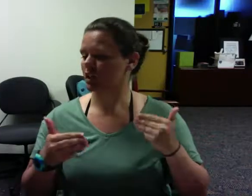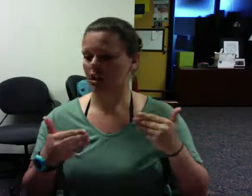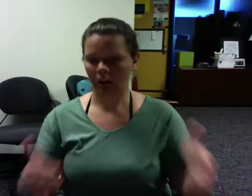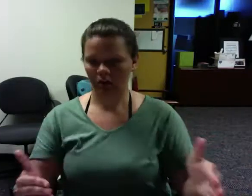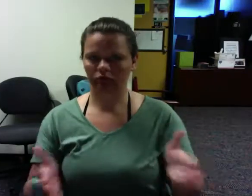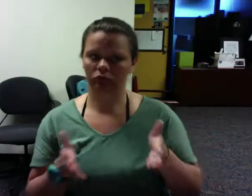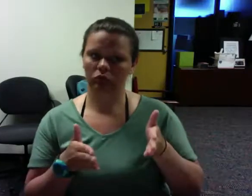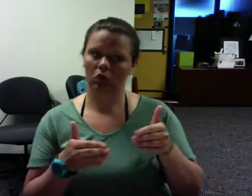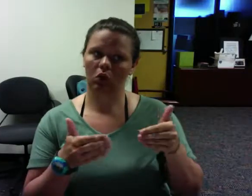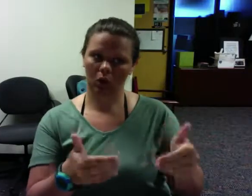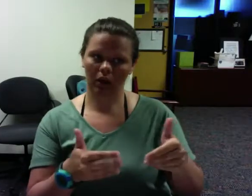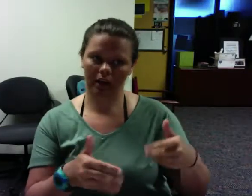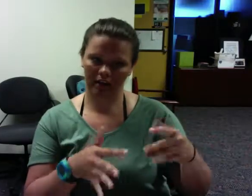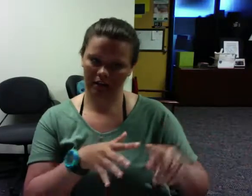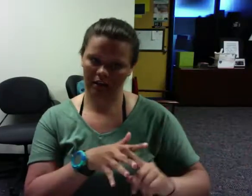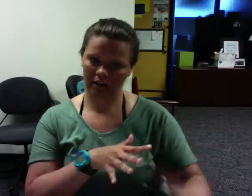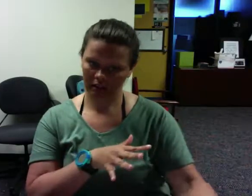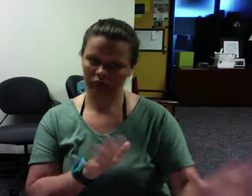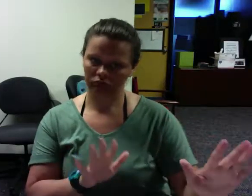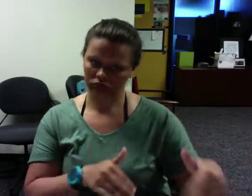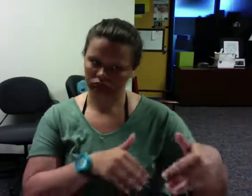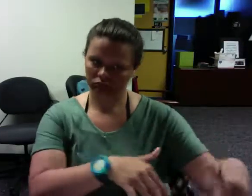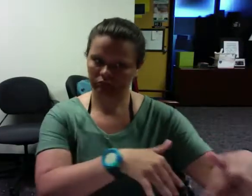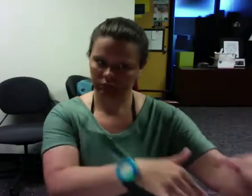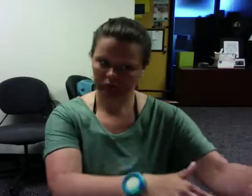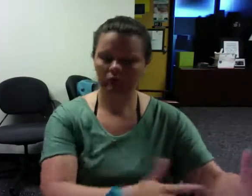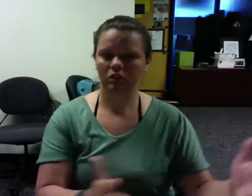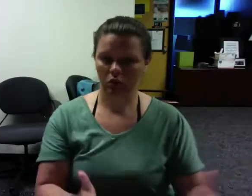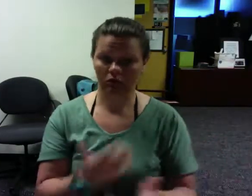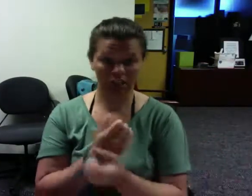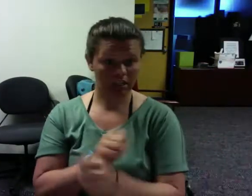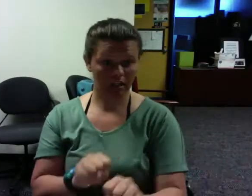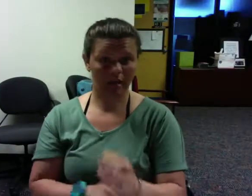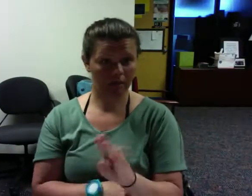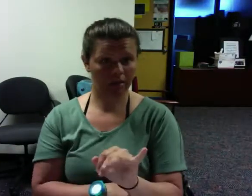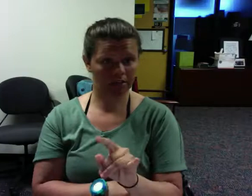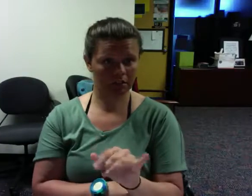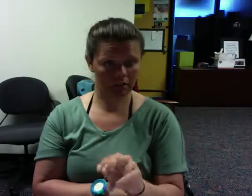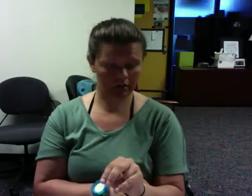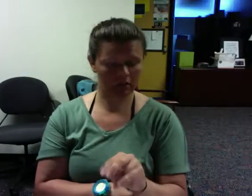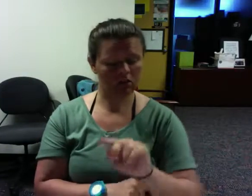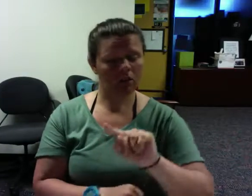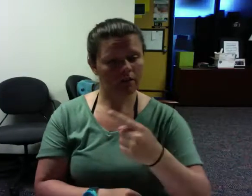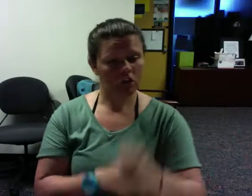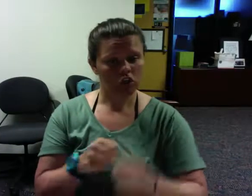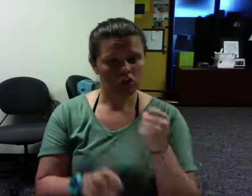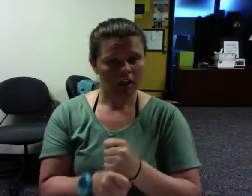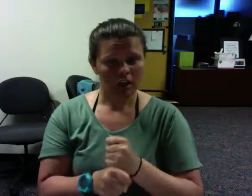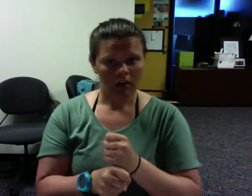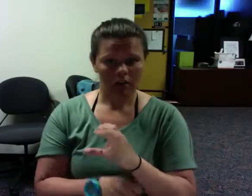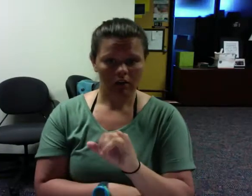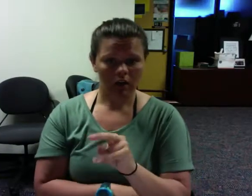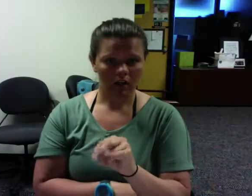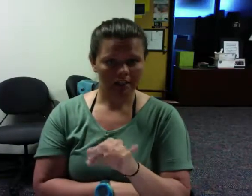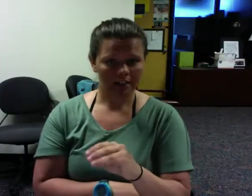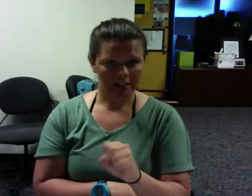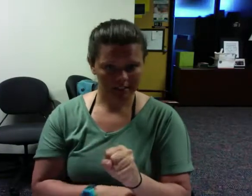So the first year, here we have our colonies getting an army together, and they've won some